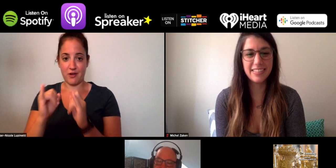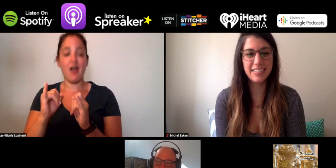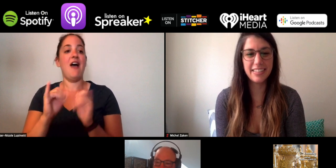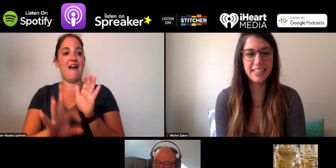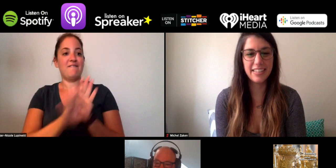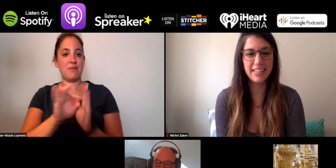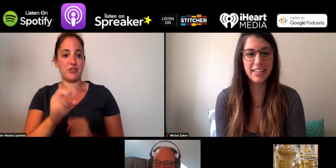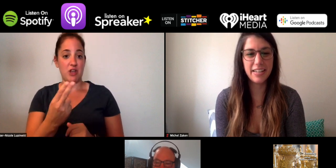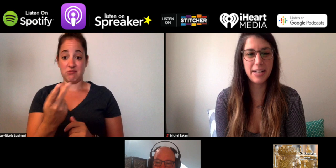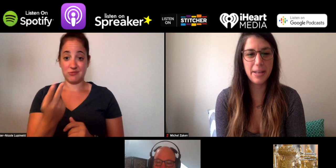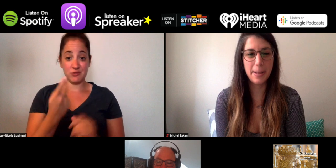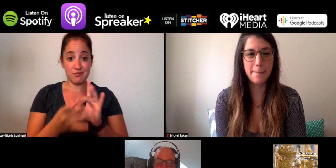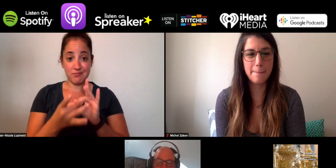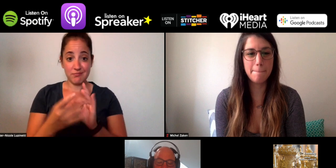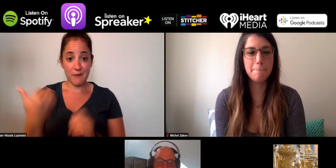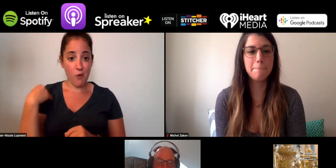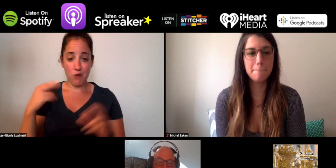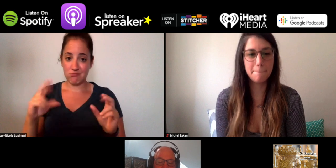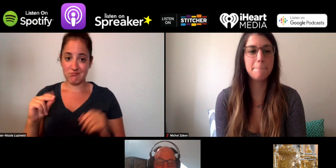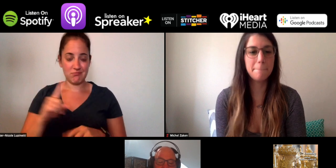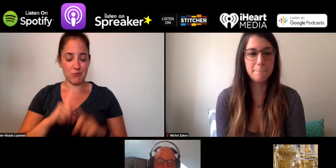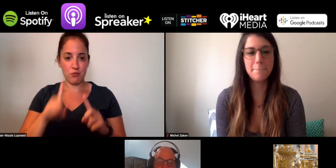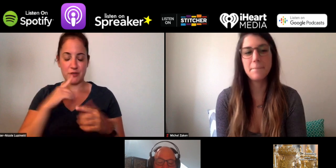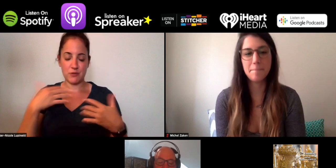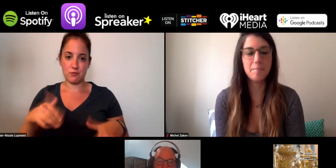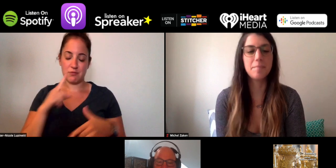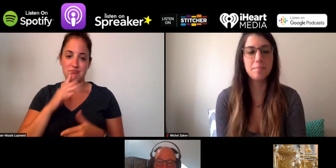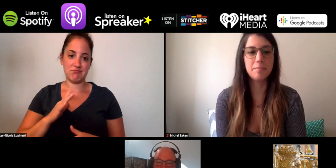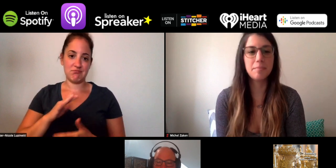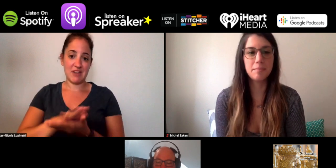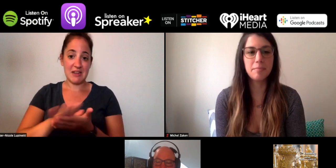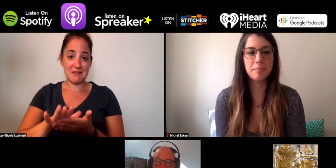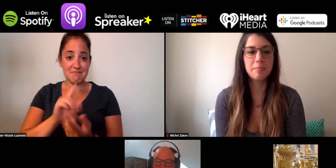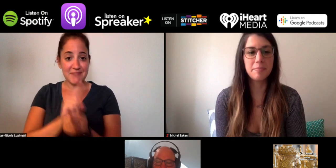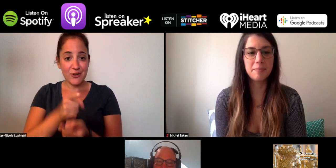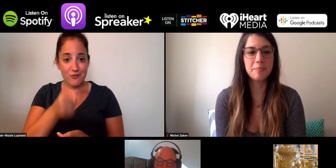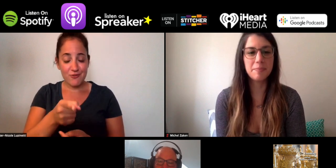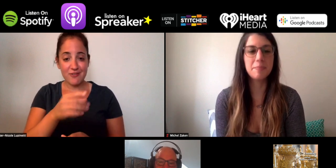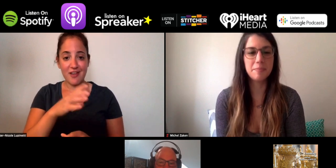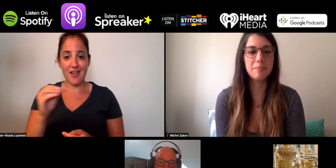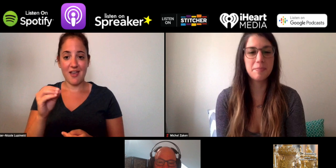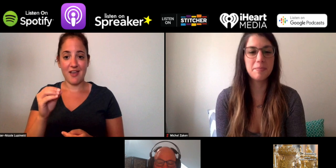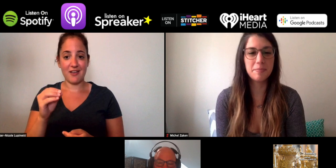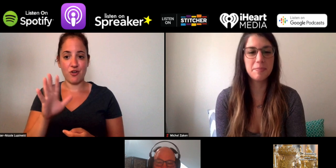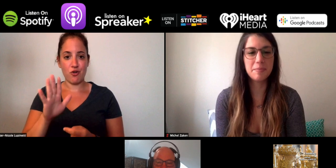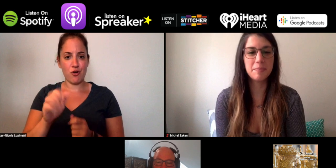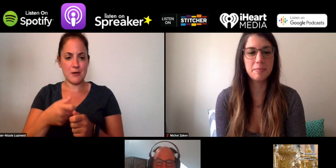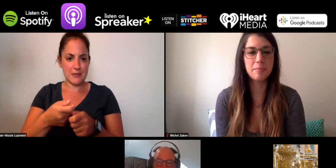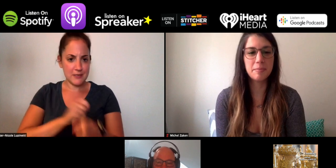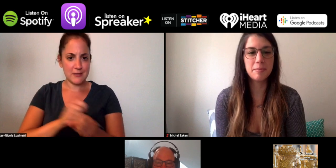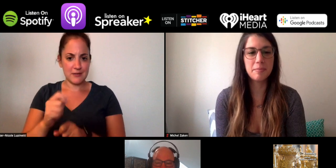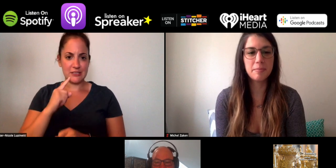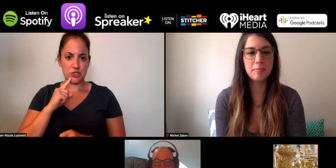don't have a prior relationship to this, but it's really been a joy meeting her, and her earnestness and intensity